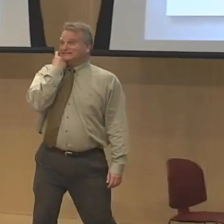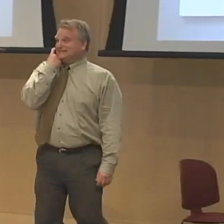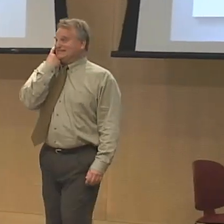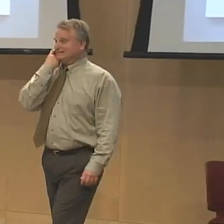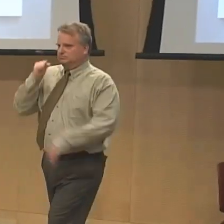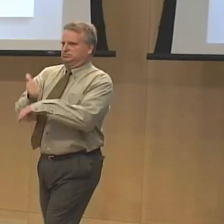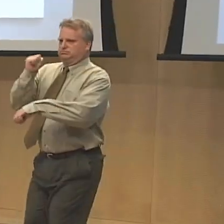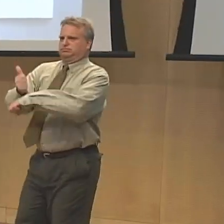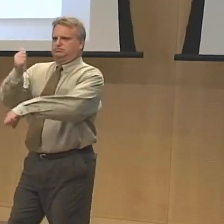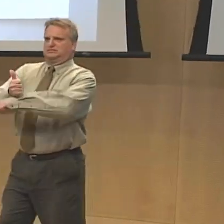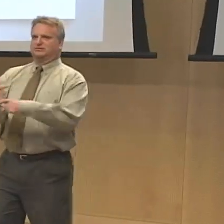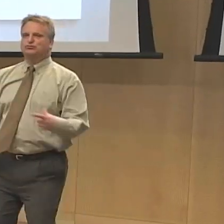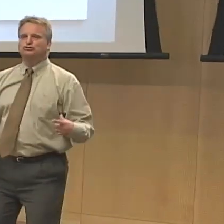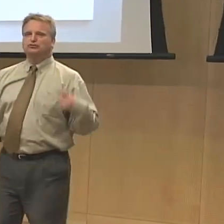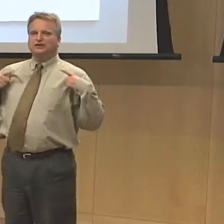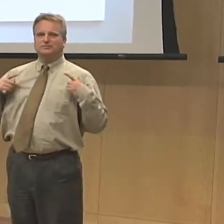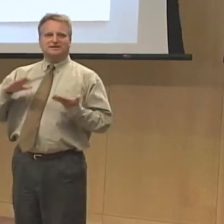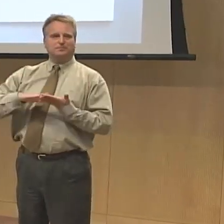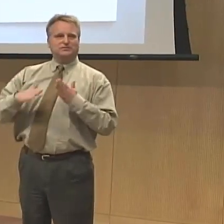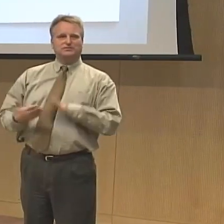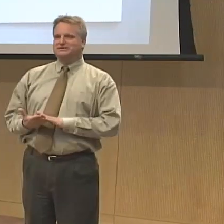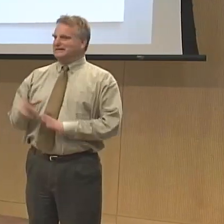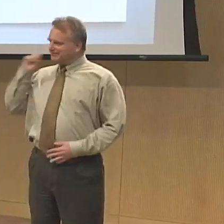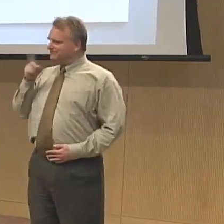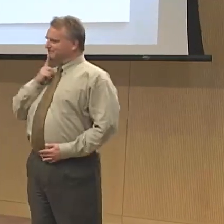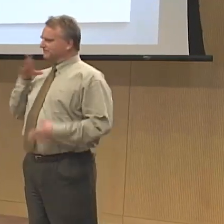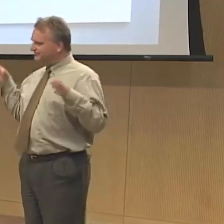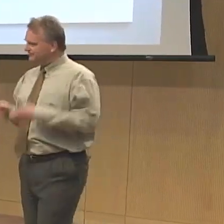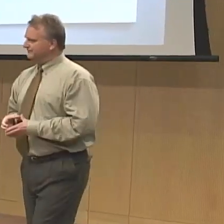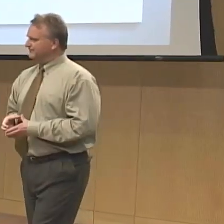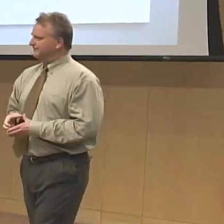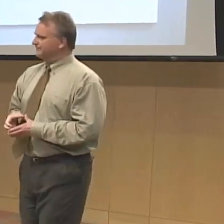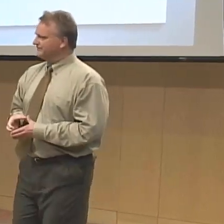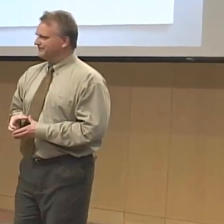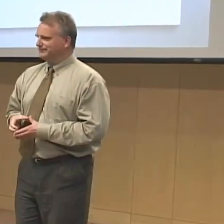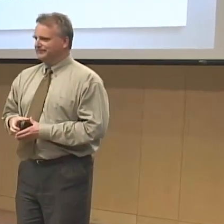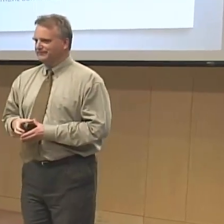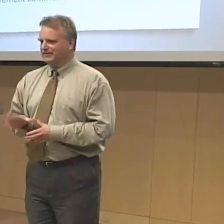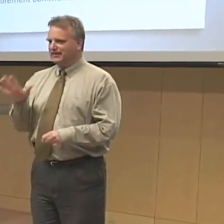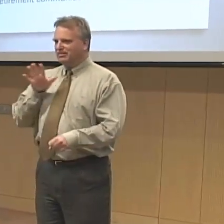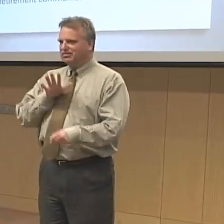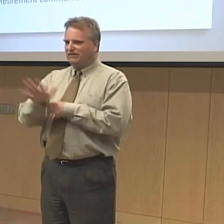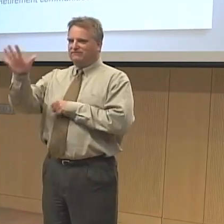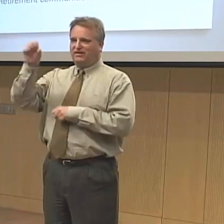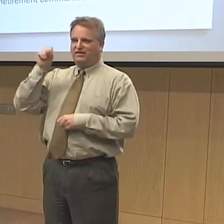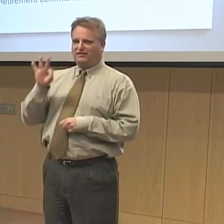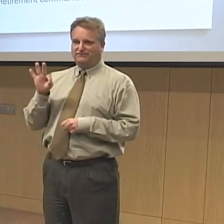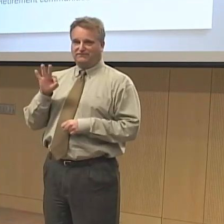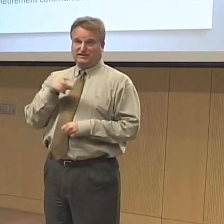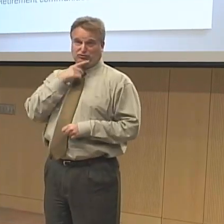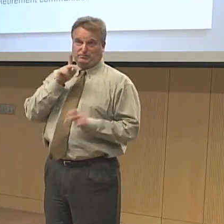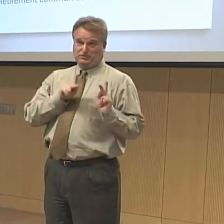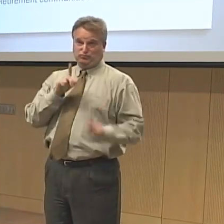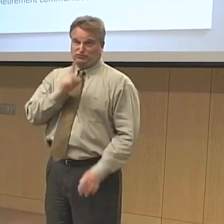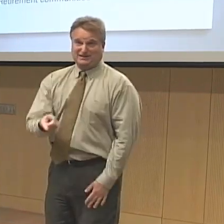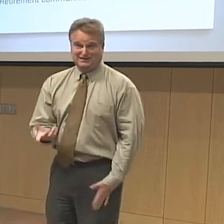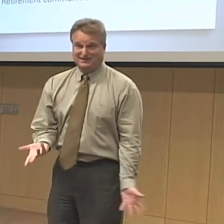Just recently, we're seeing more and more retirement communities for the deaf being built. Enough of hearing people,